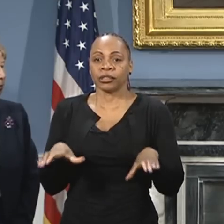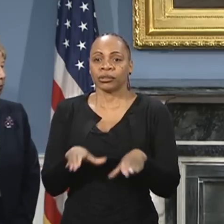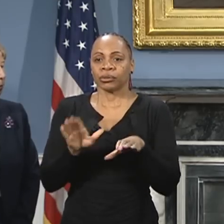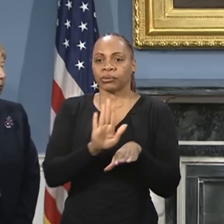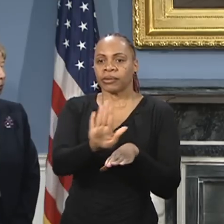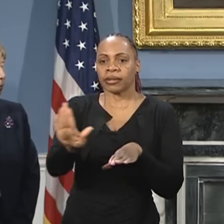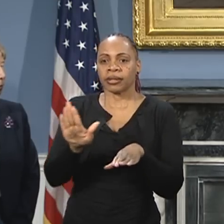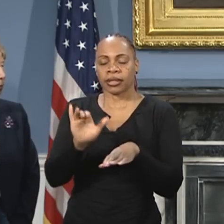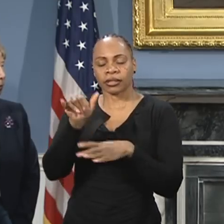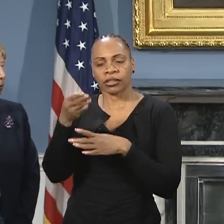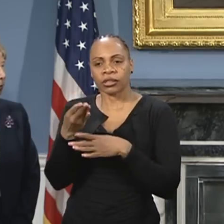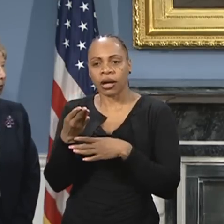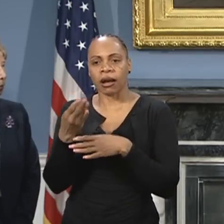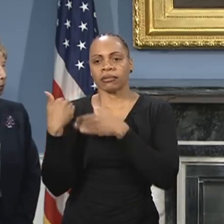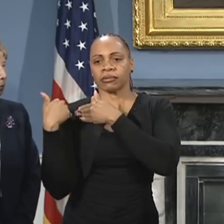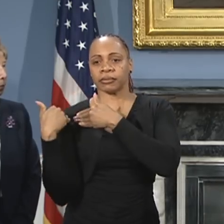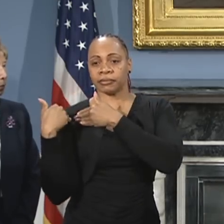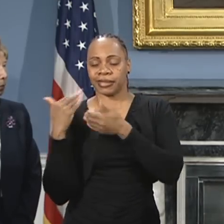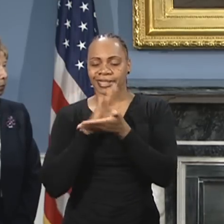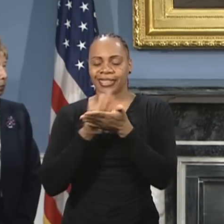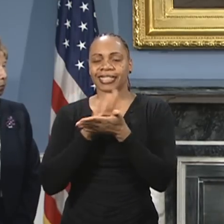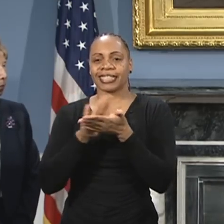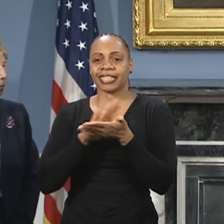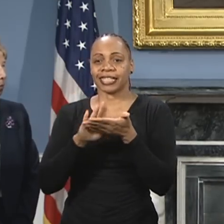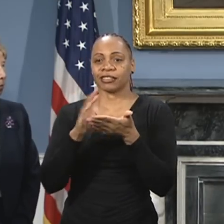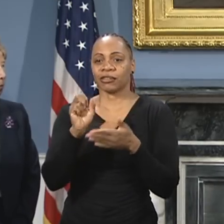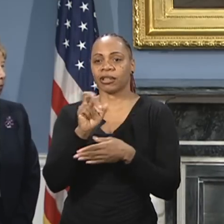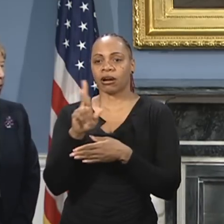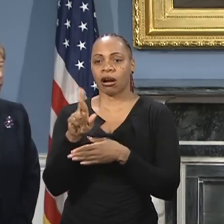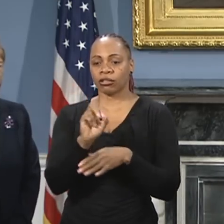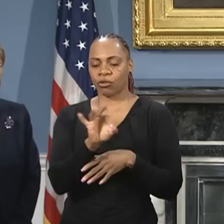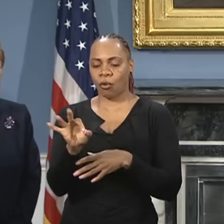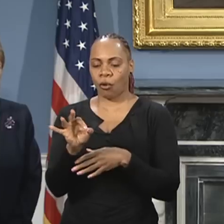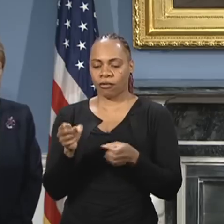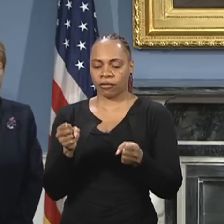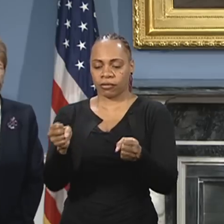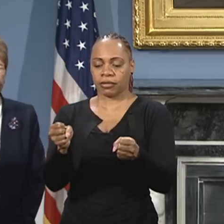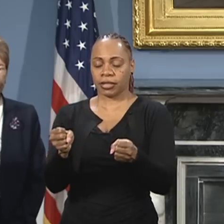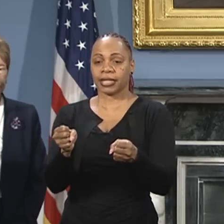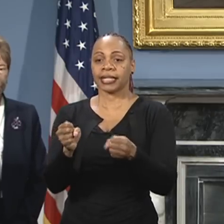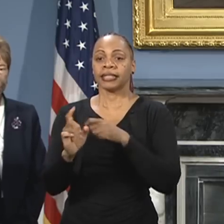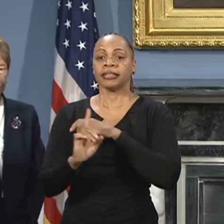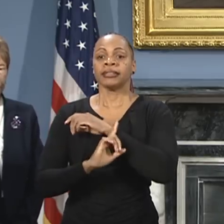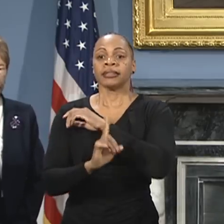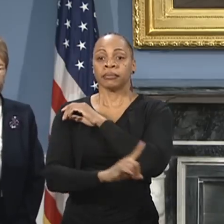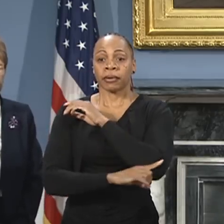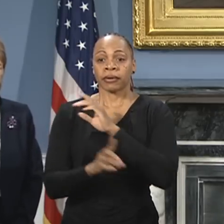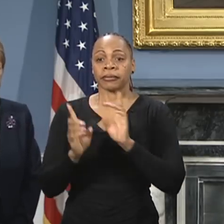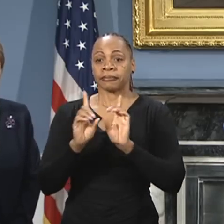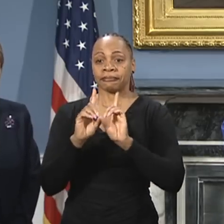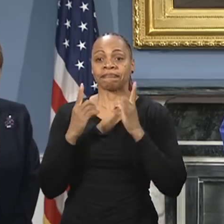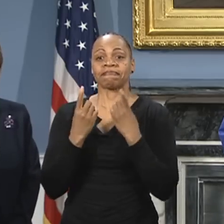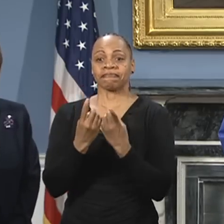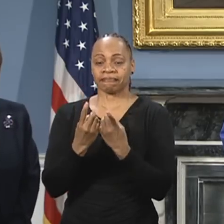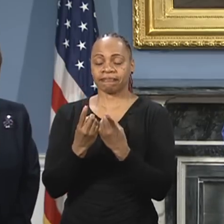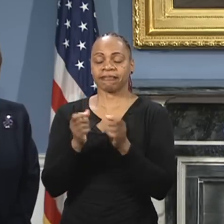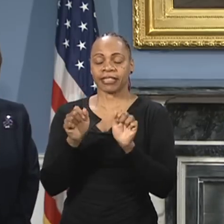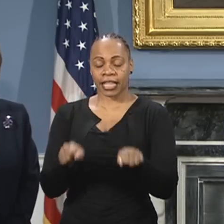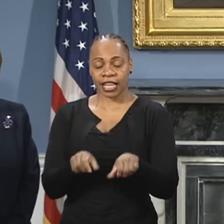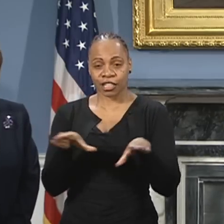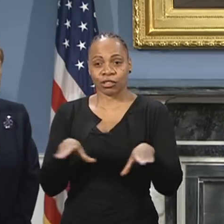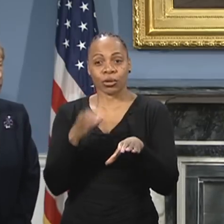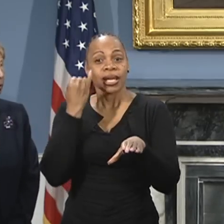off the streets after rush hour tonight, sanitation can do a much better job getting ready for tomorrow. If you are